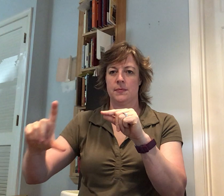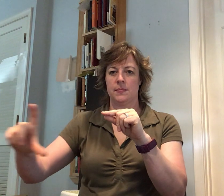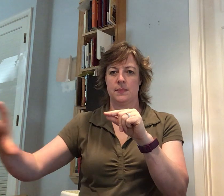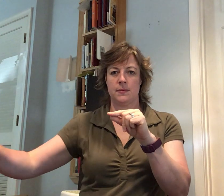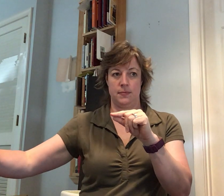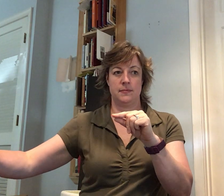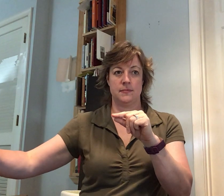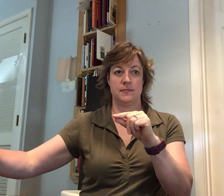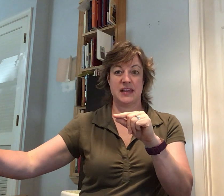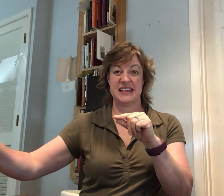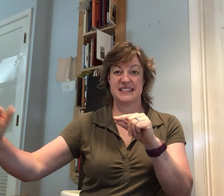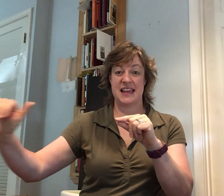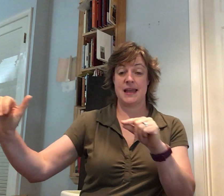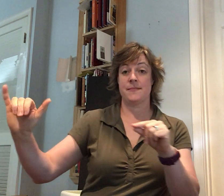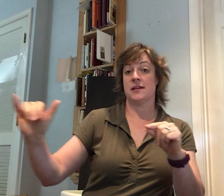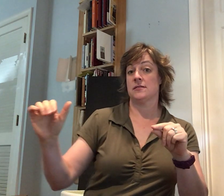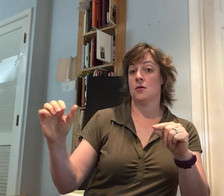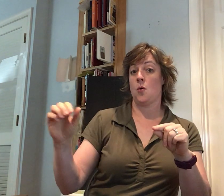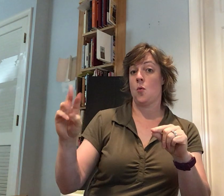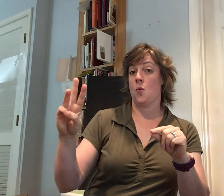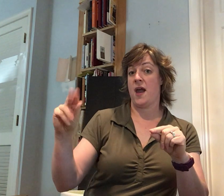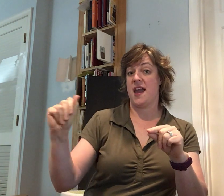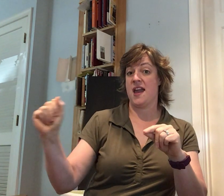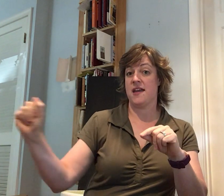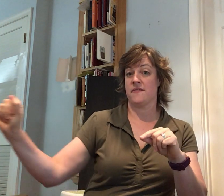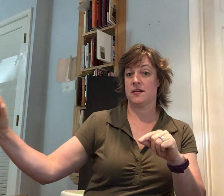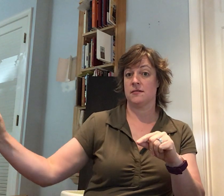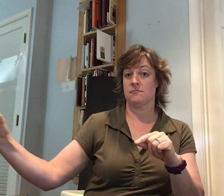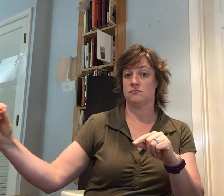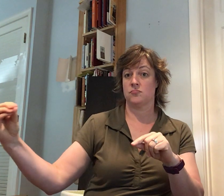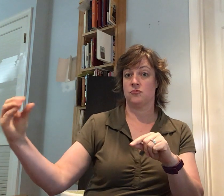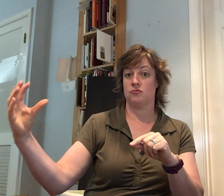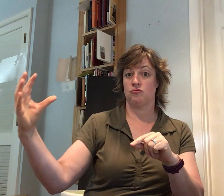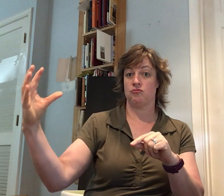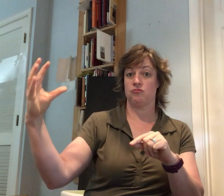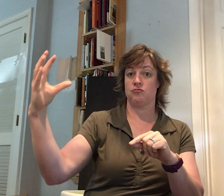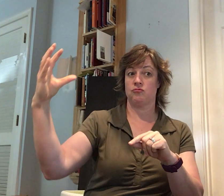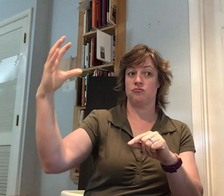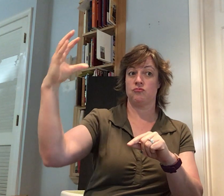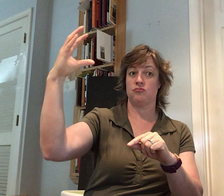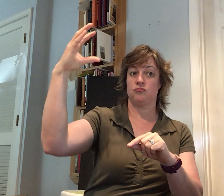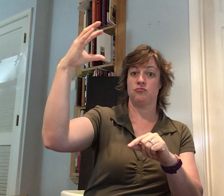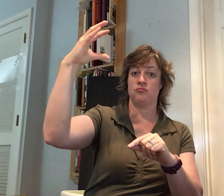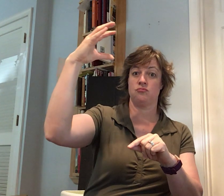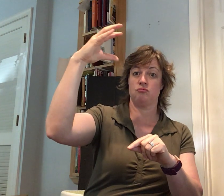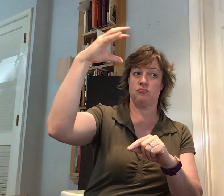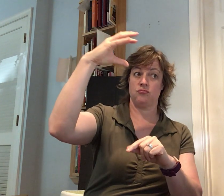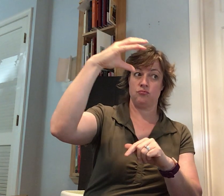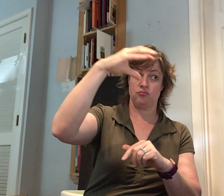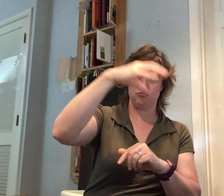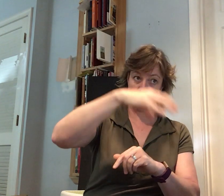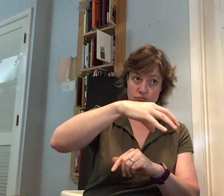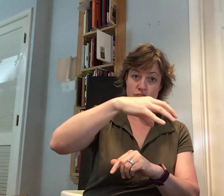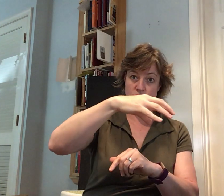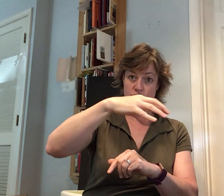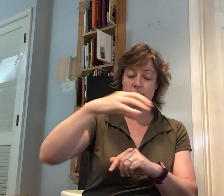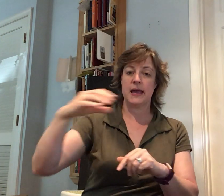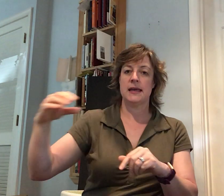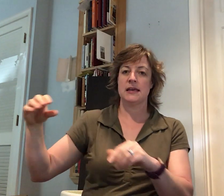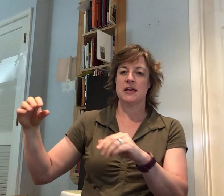wave approaches the shore. As the wave approaches, it moves slower, but the height